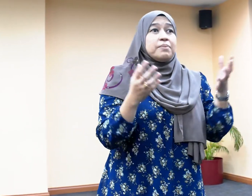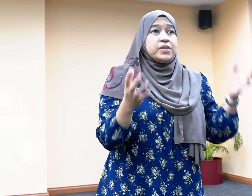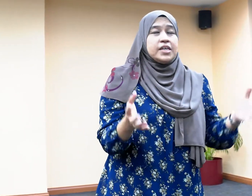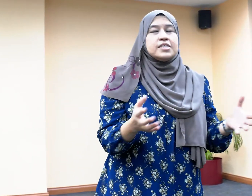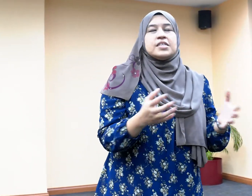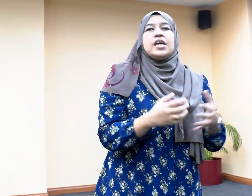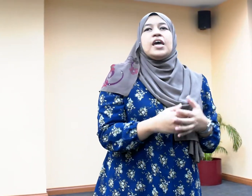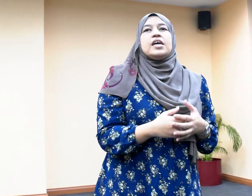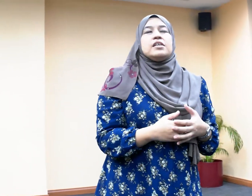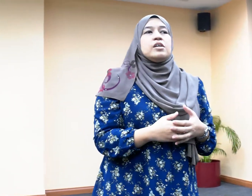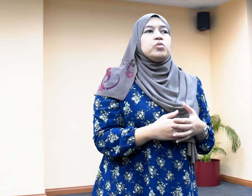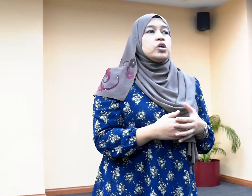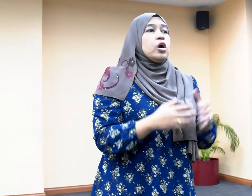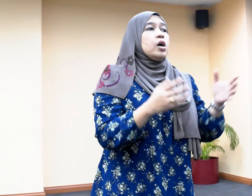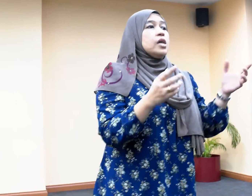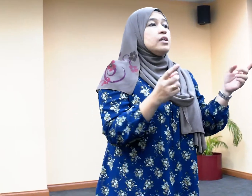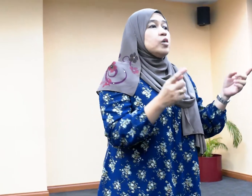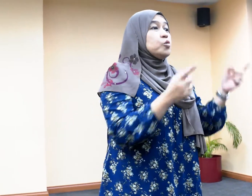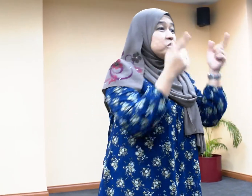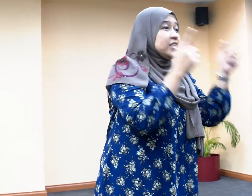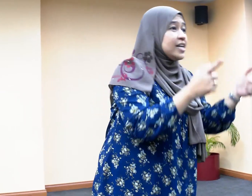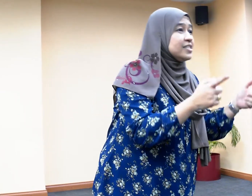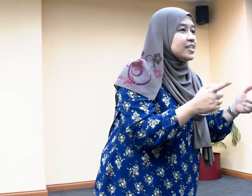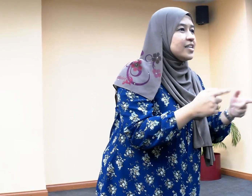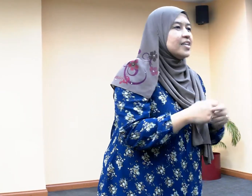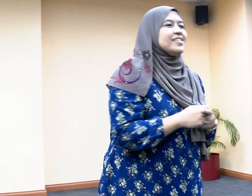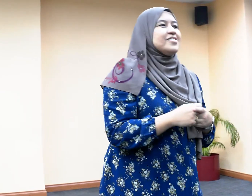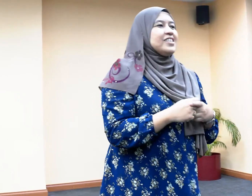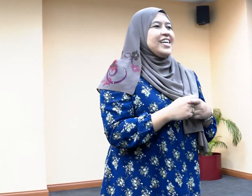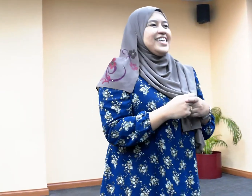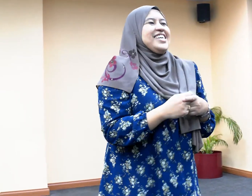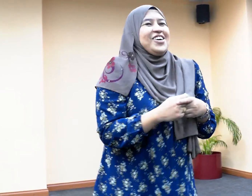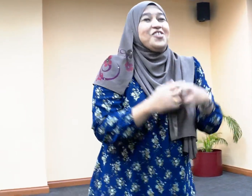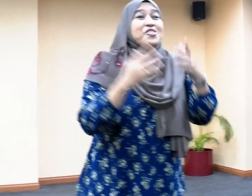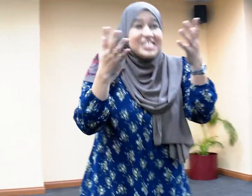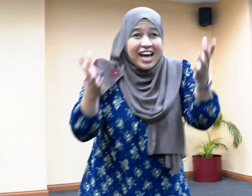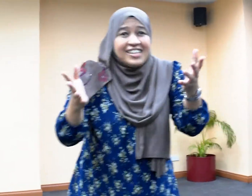some things And then we call Ustaz Ustaz